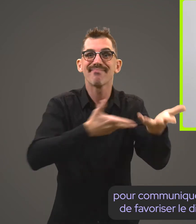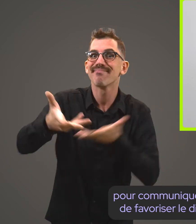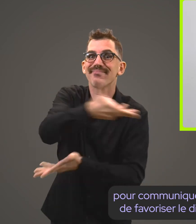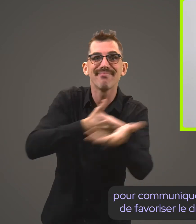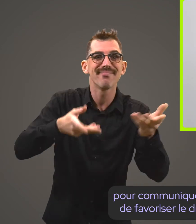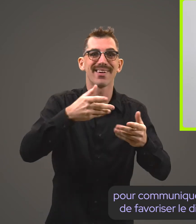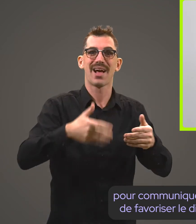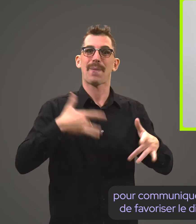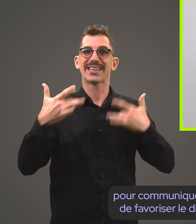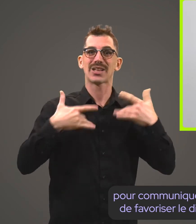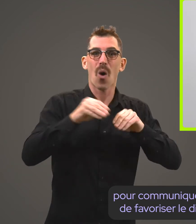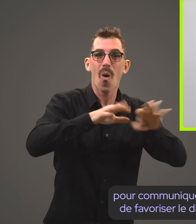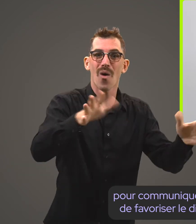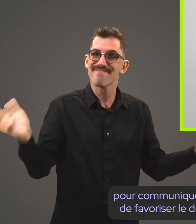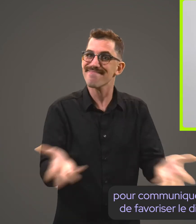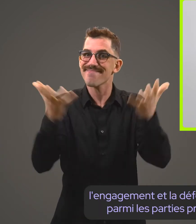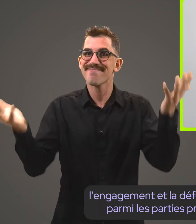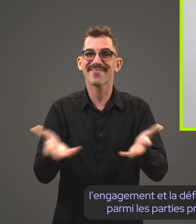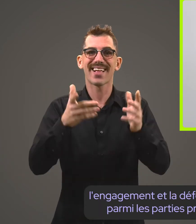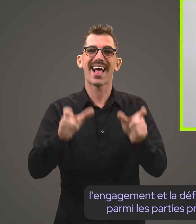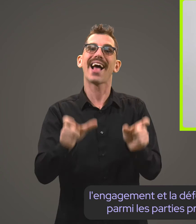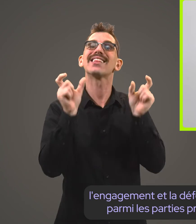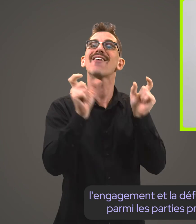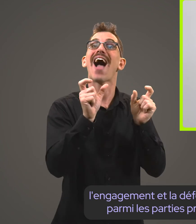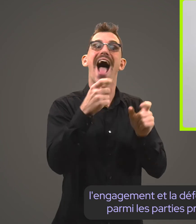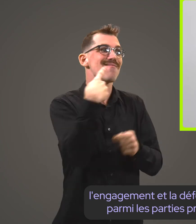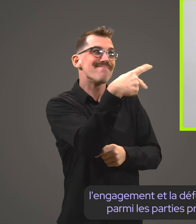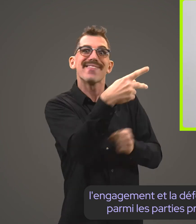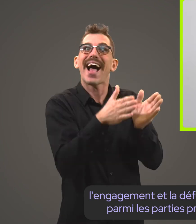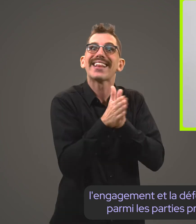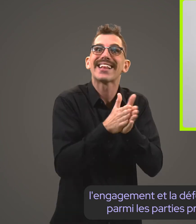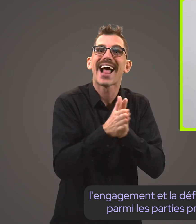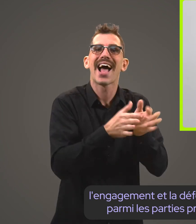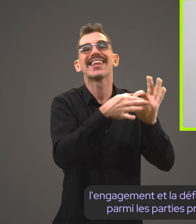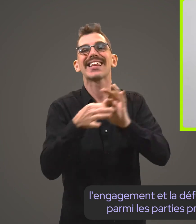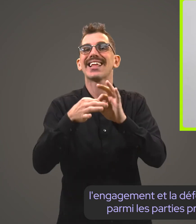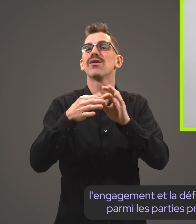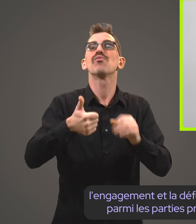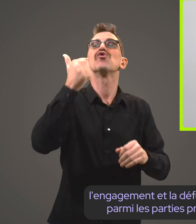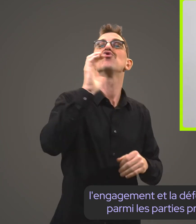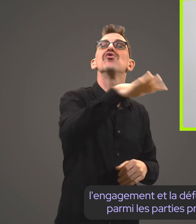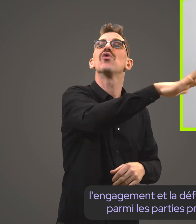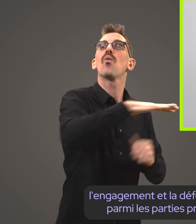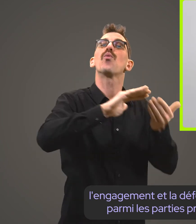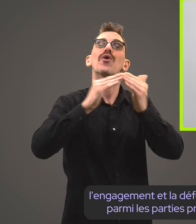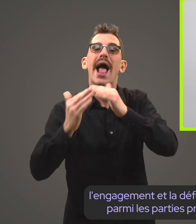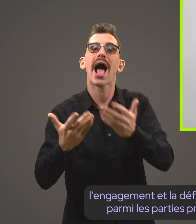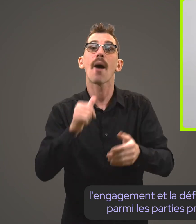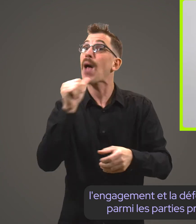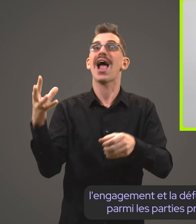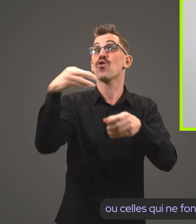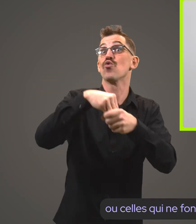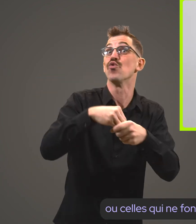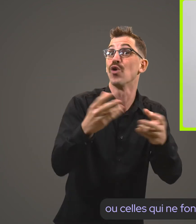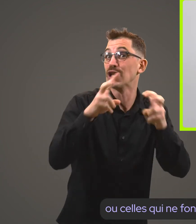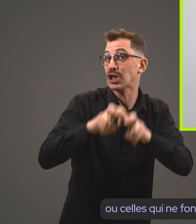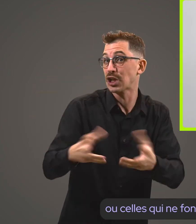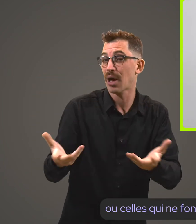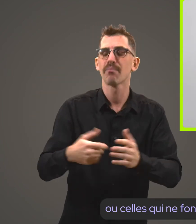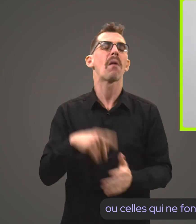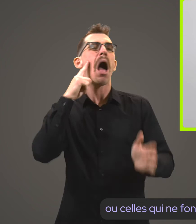of enabling dialogue, awareness, engagement, and advocacy, especially among community or